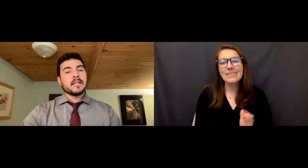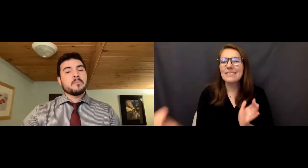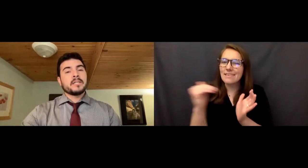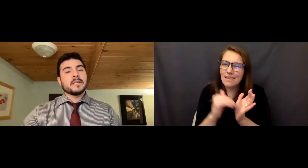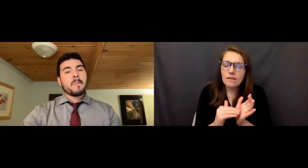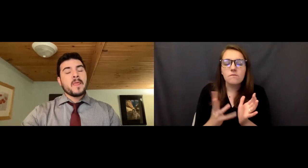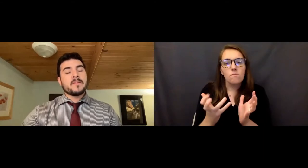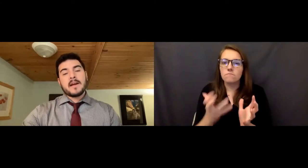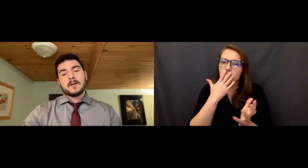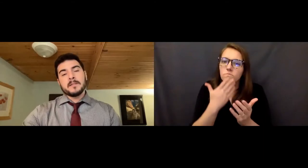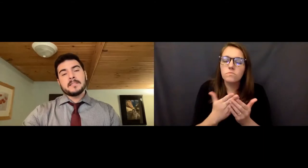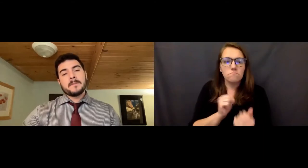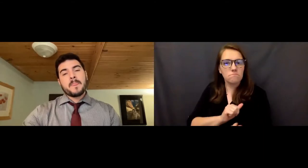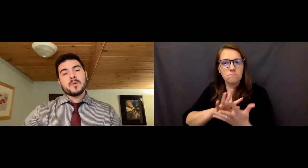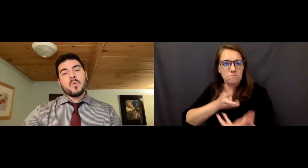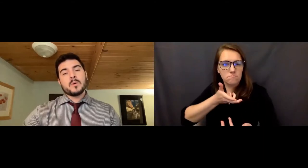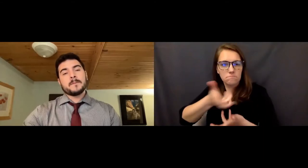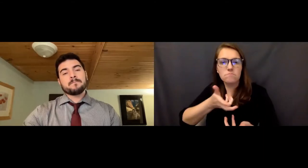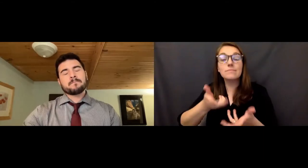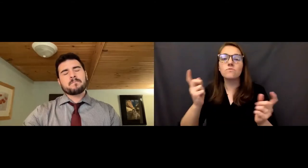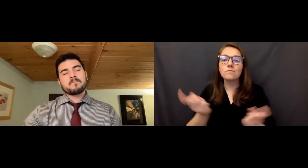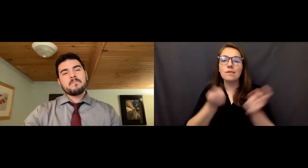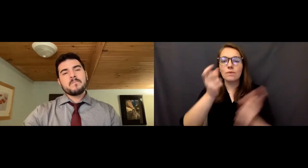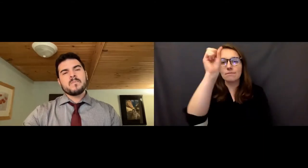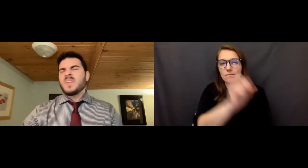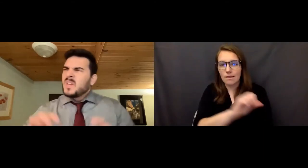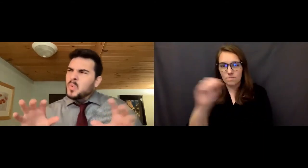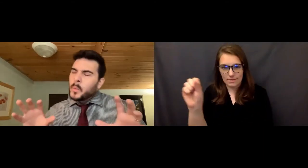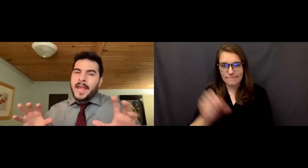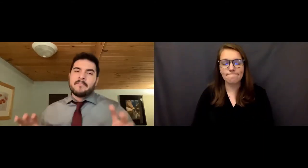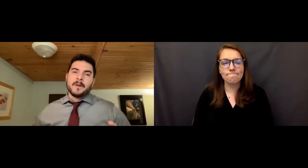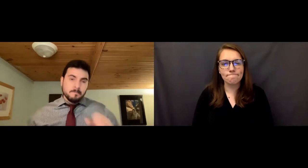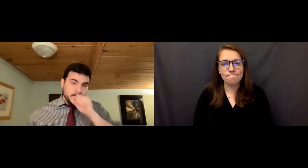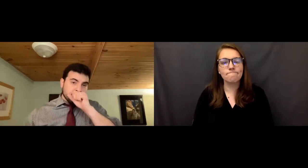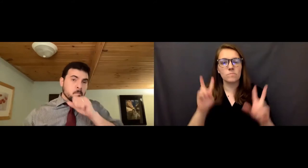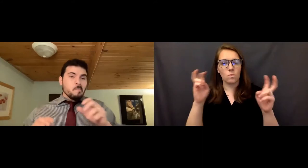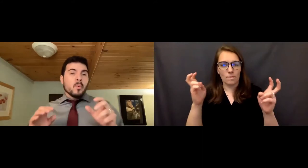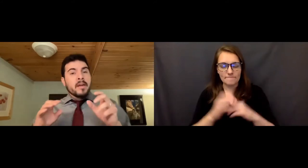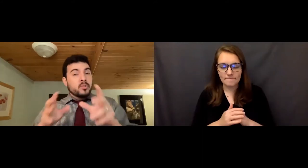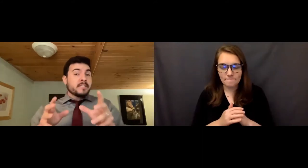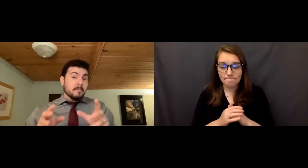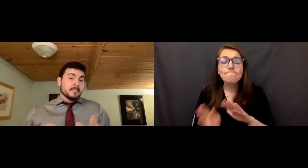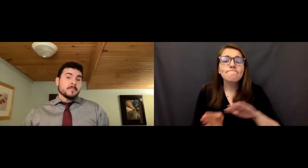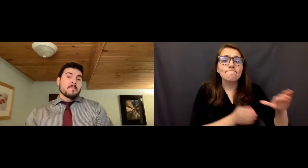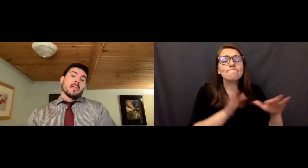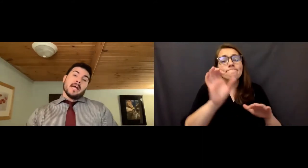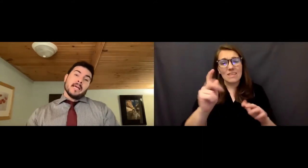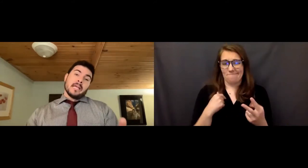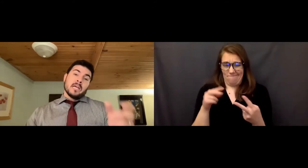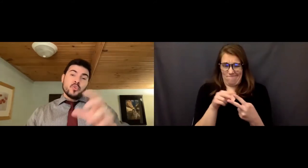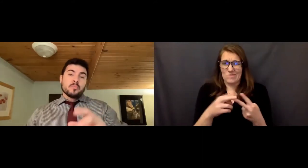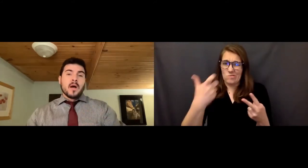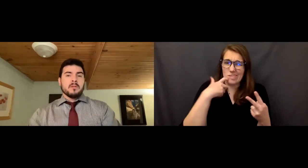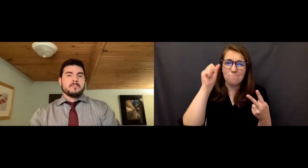in the celebration of the sacraments, end quote. So what do we have here? We have two statements